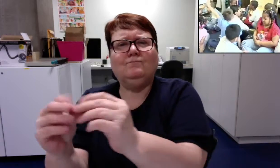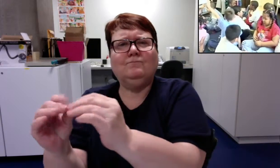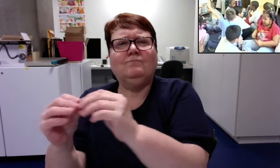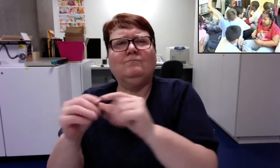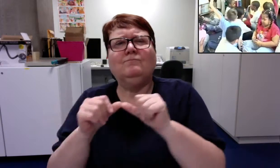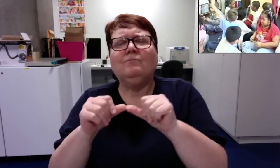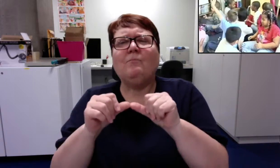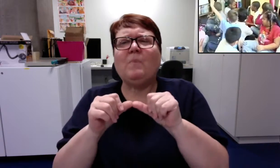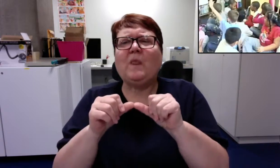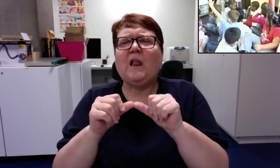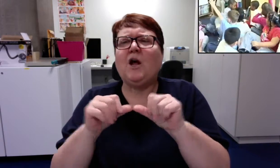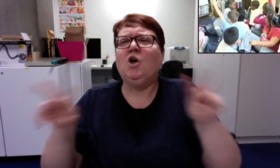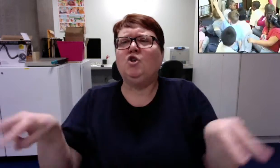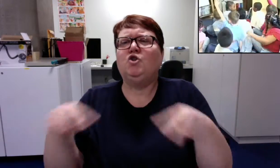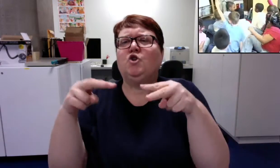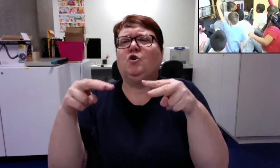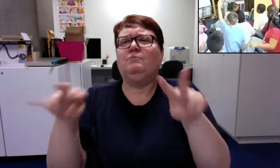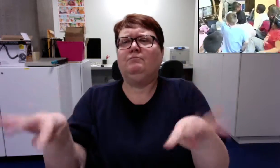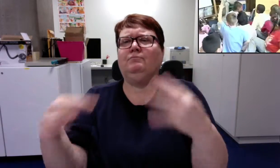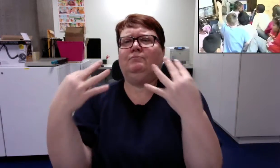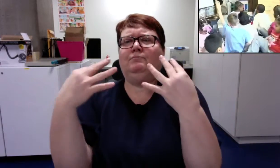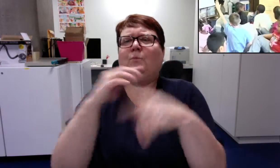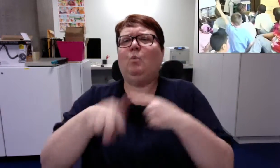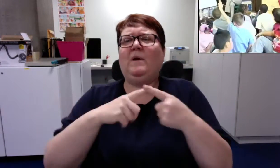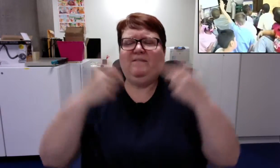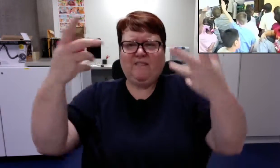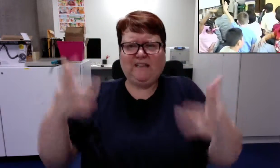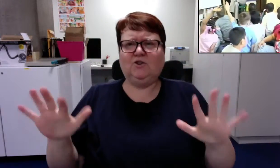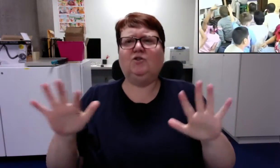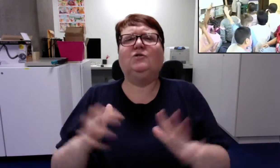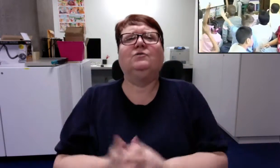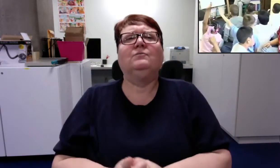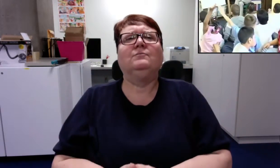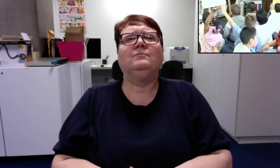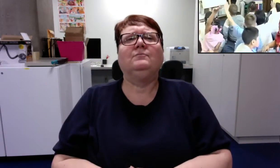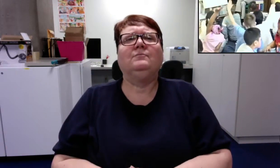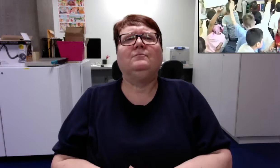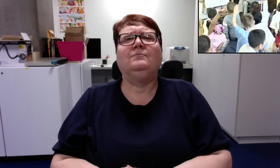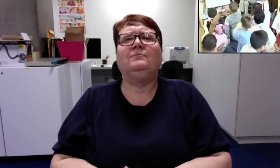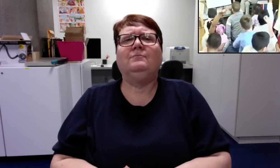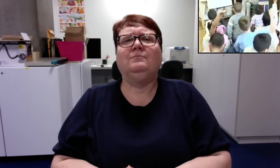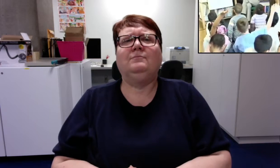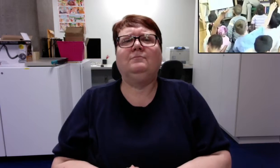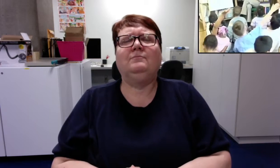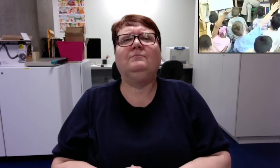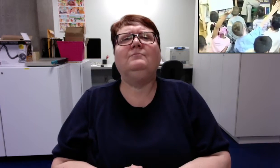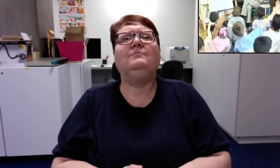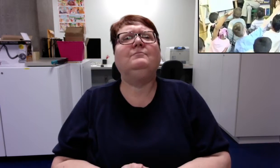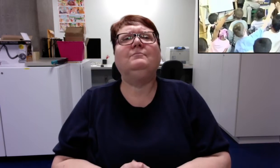Okay, turn back around when you're finished. Are the words.